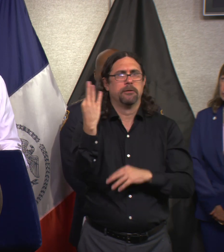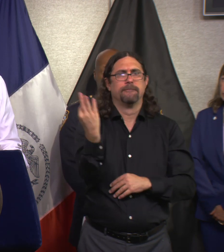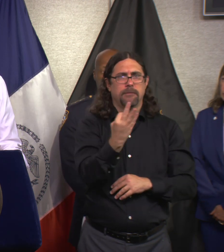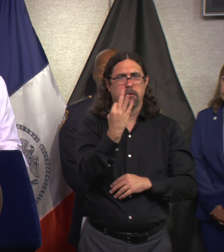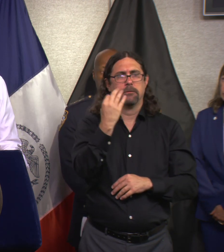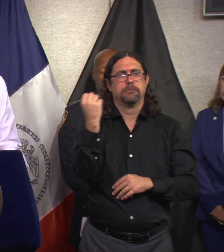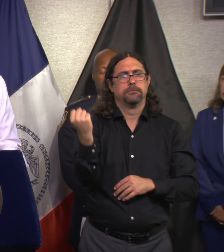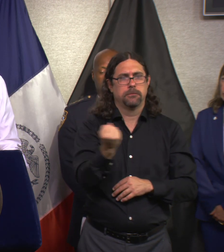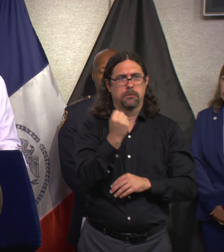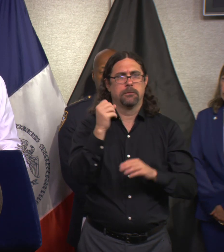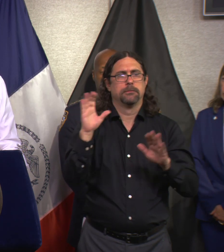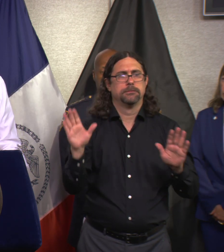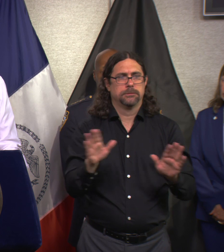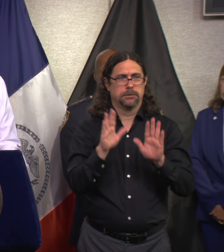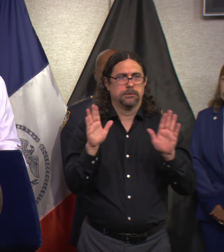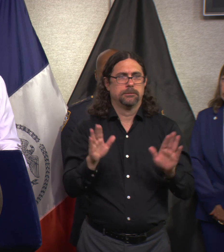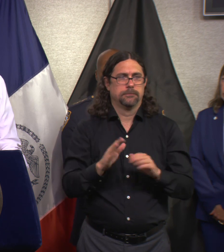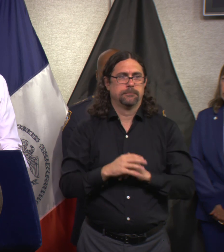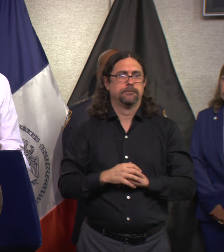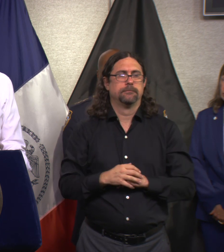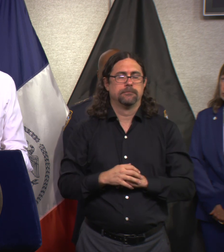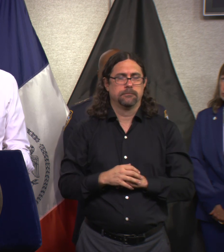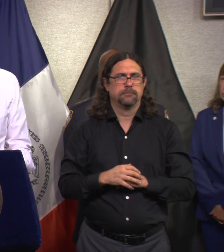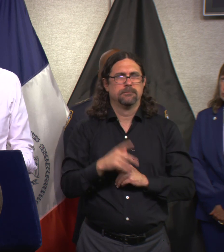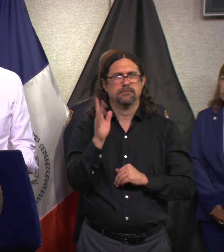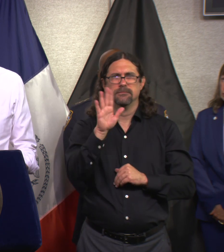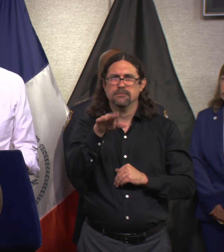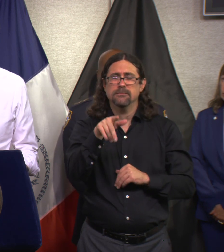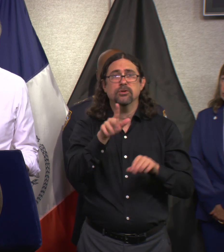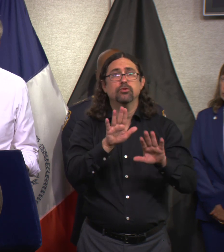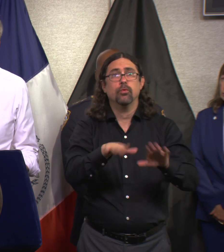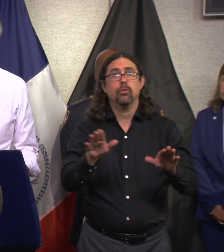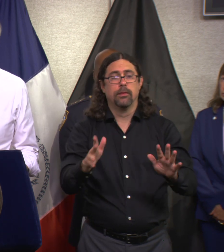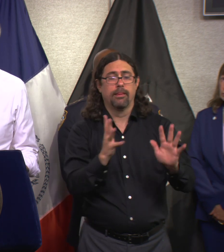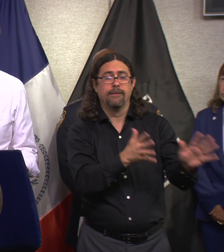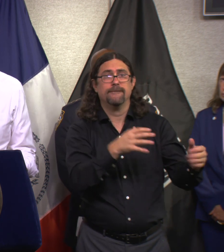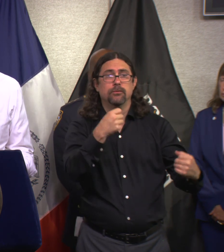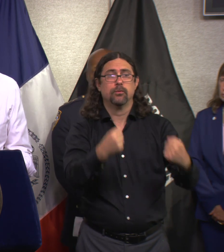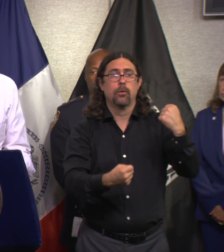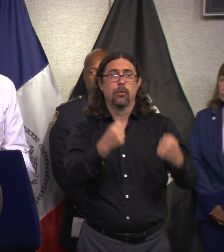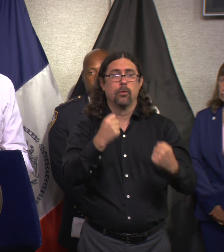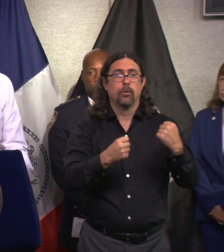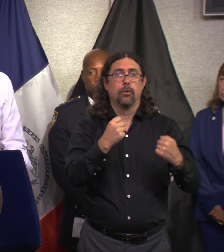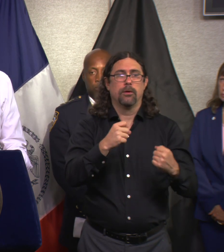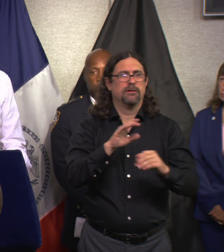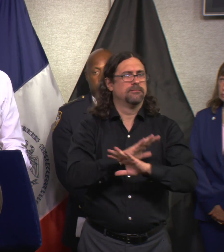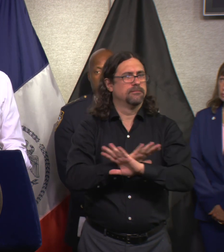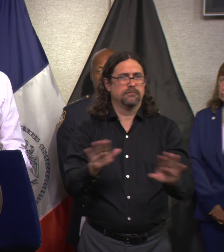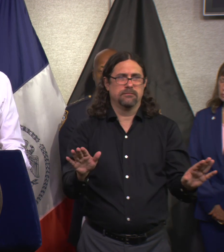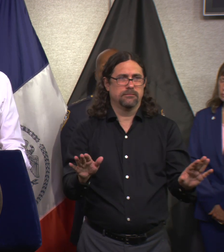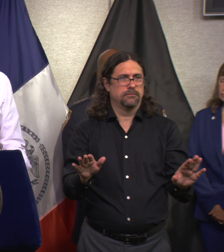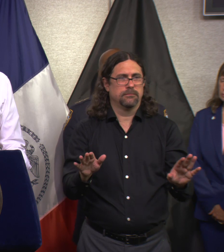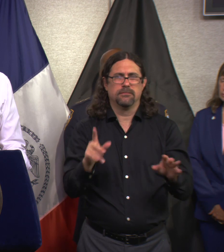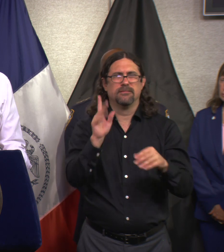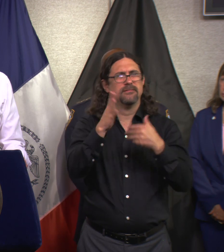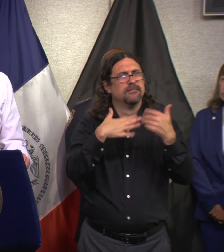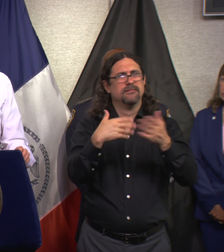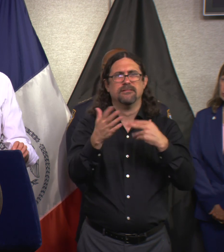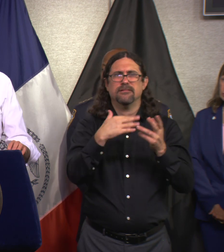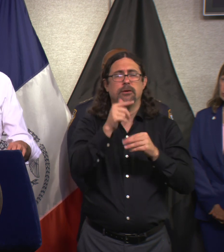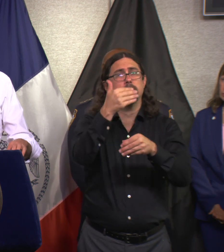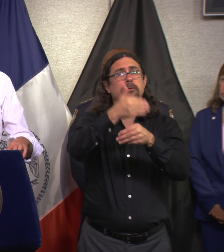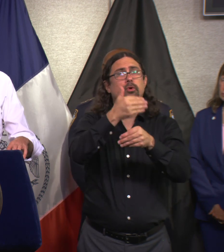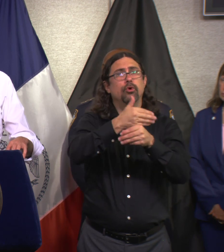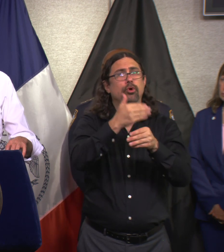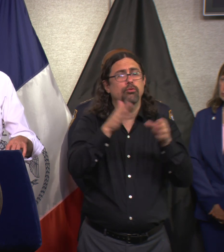in a car in this kind of condition. Even if you leave windows open, it still may not be safe. So do not leave your children unattended in